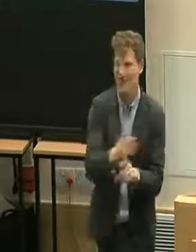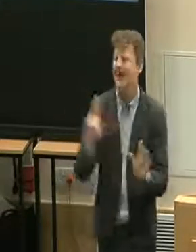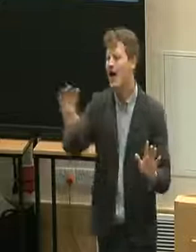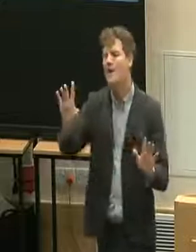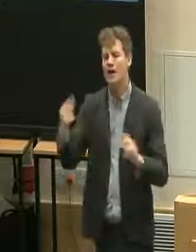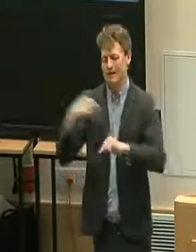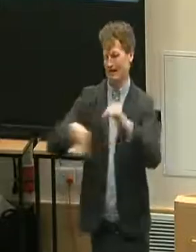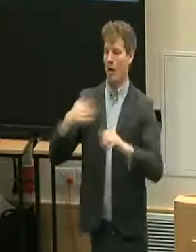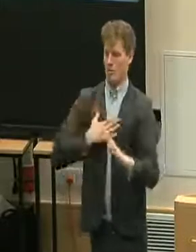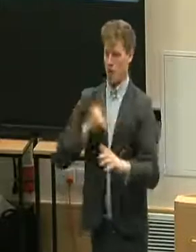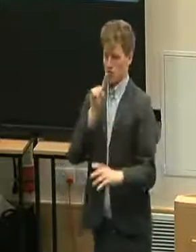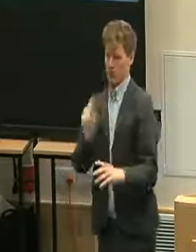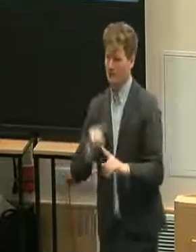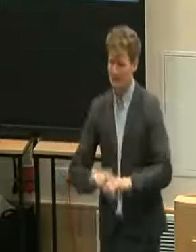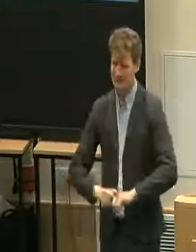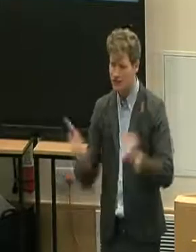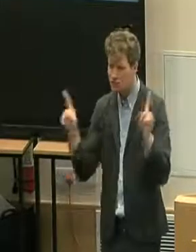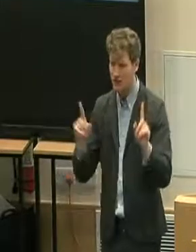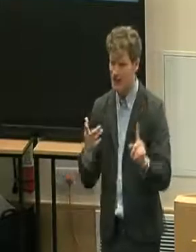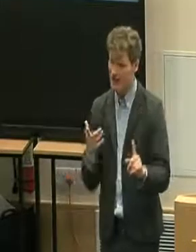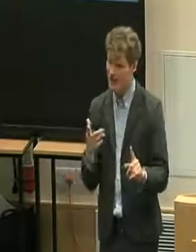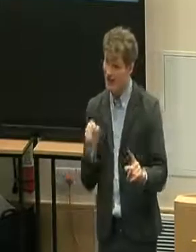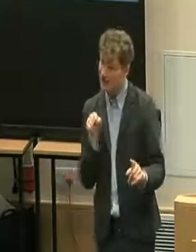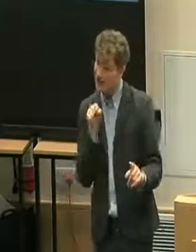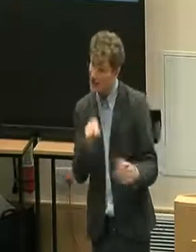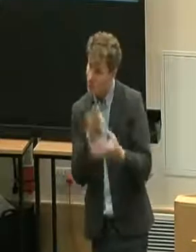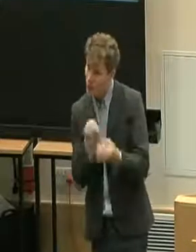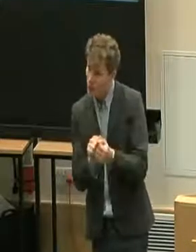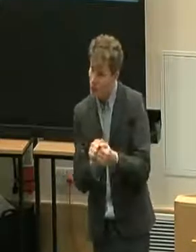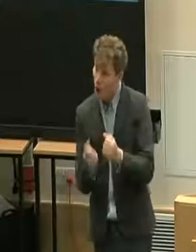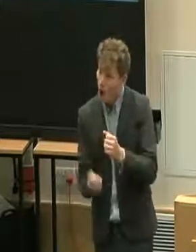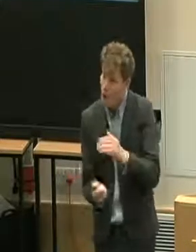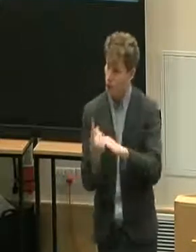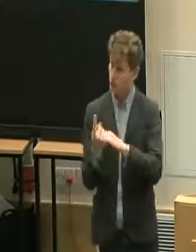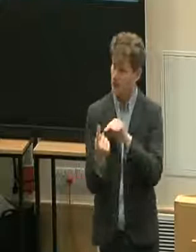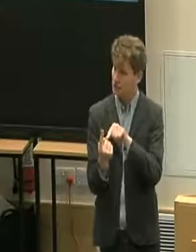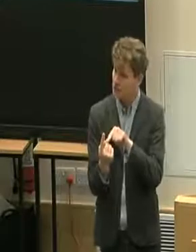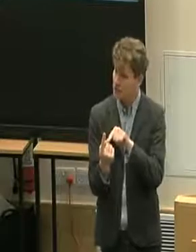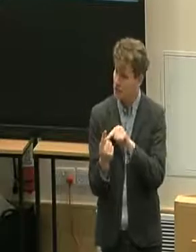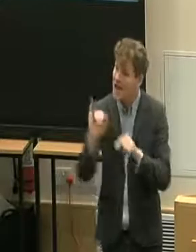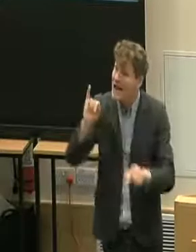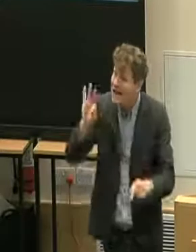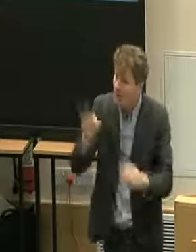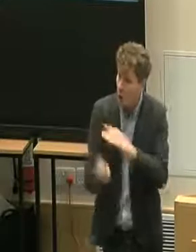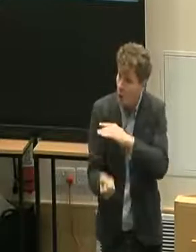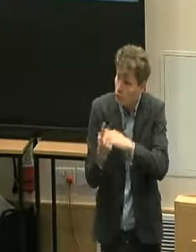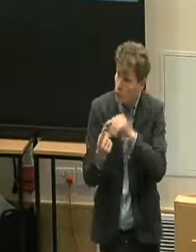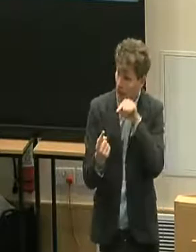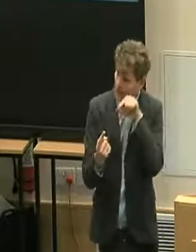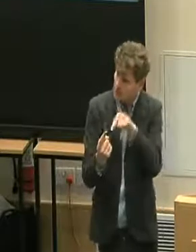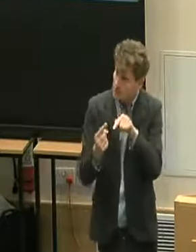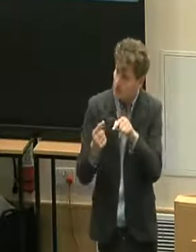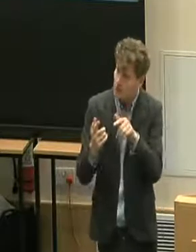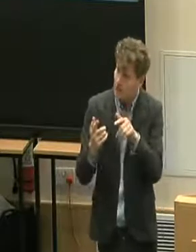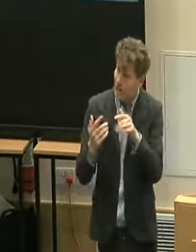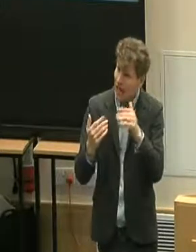Is that equality of opportunity? And if it is, does that limit the potential